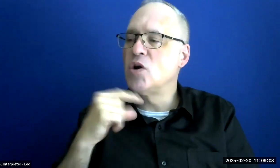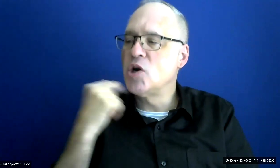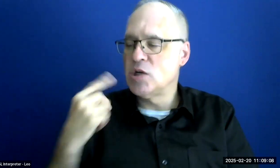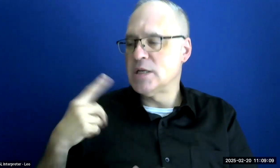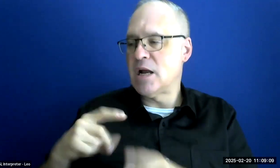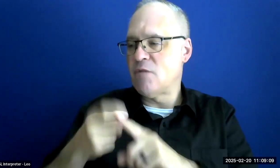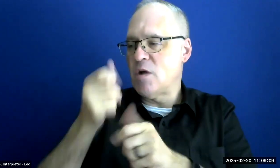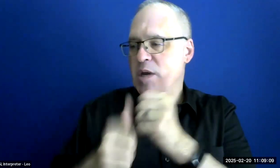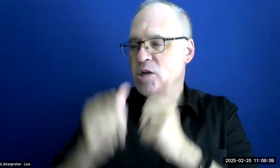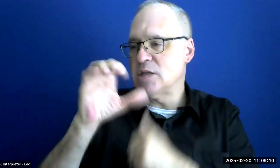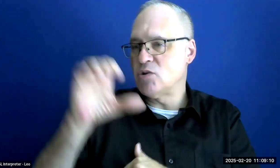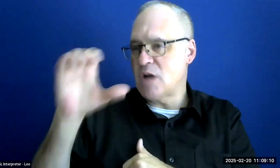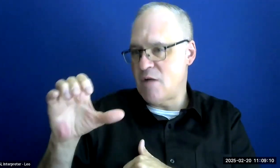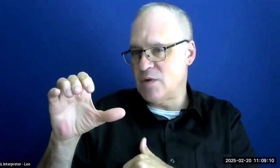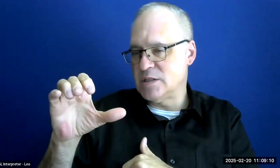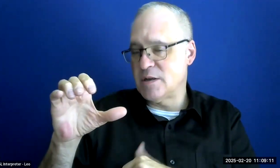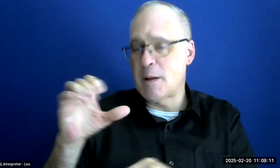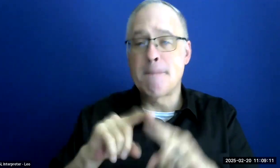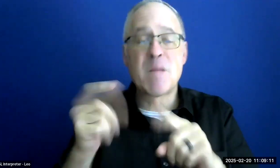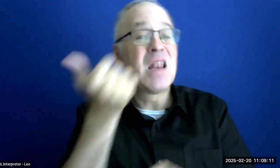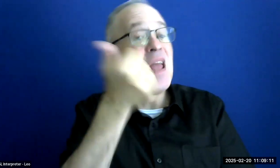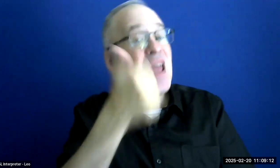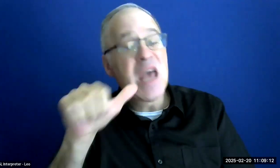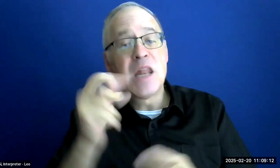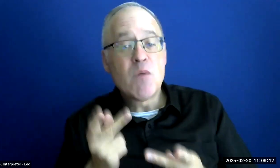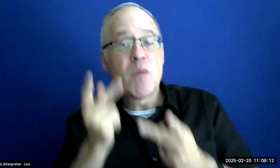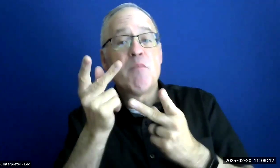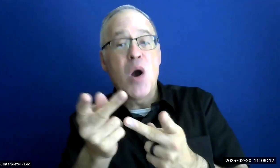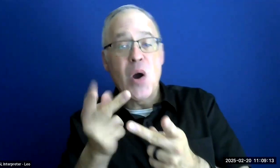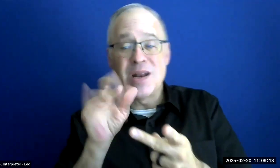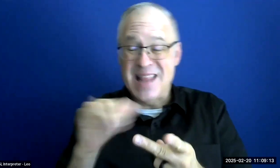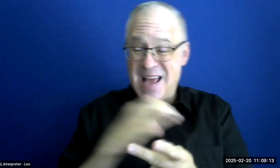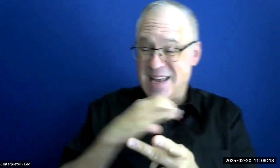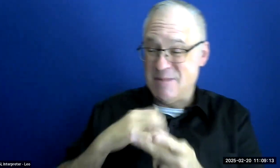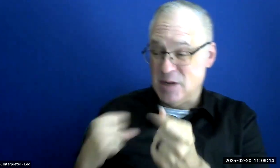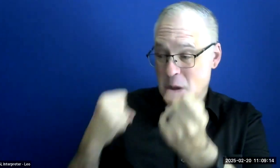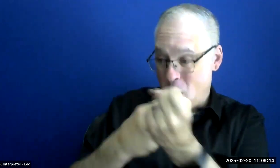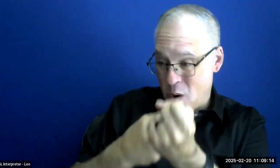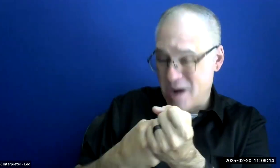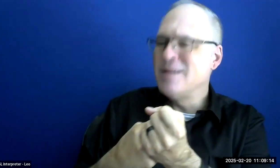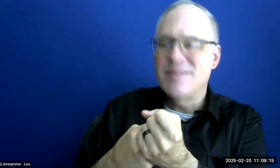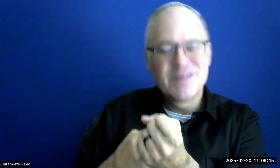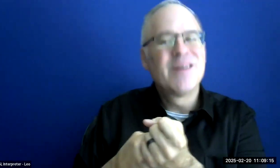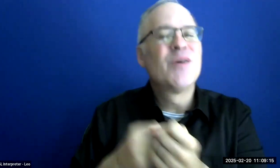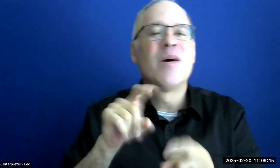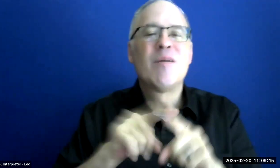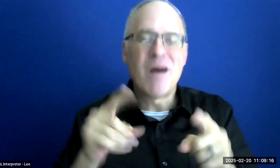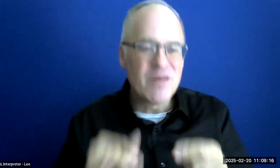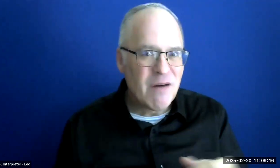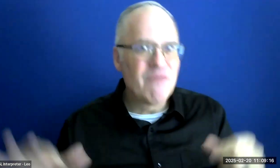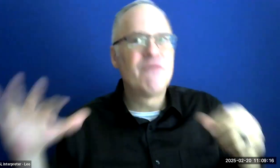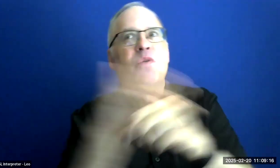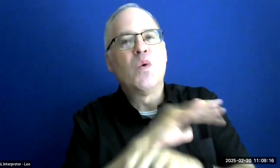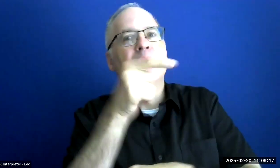conference. However, any piece of legislation this new committee supports will still need to go before the full